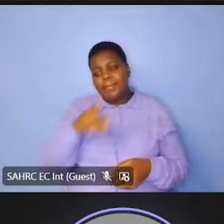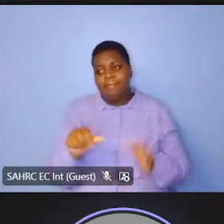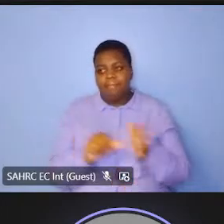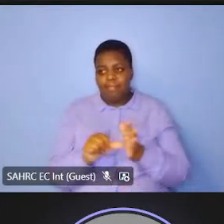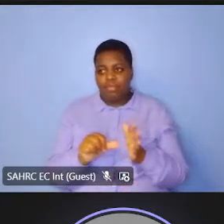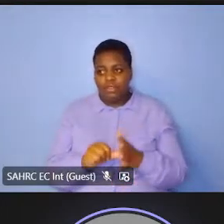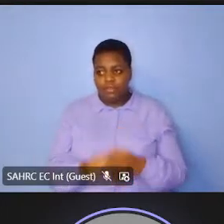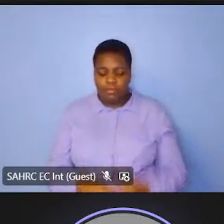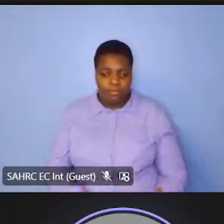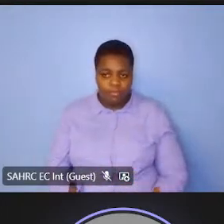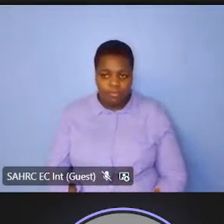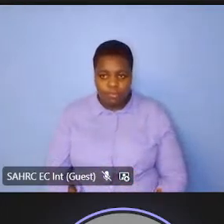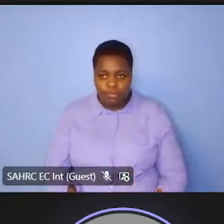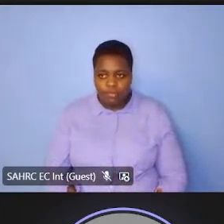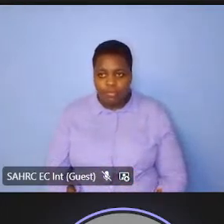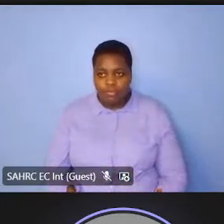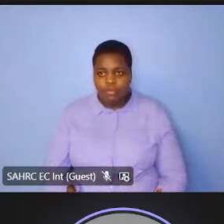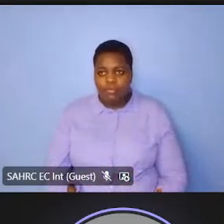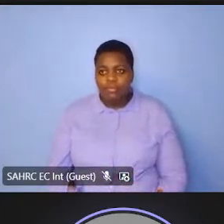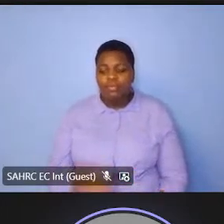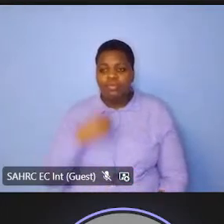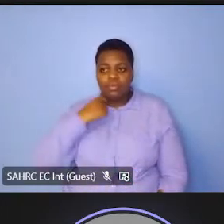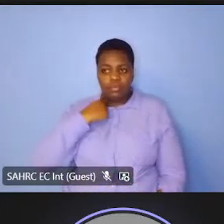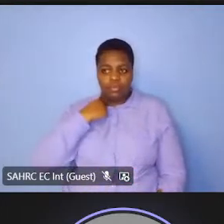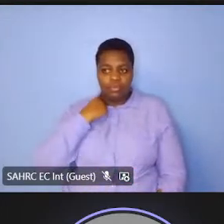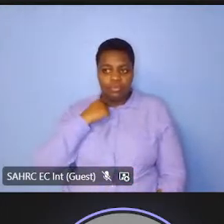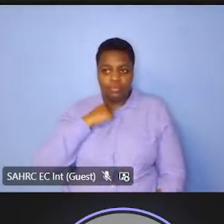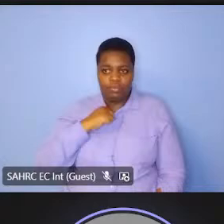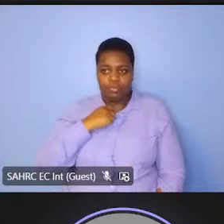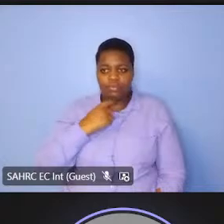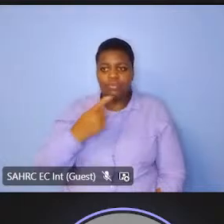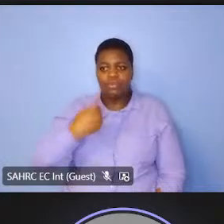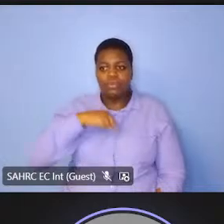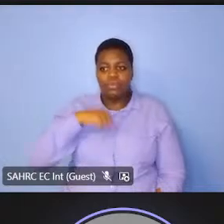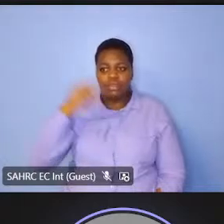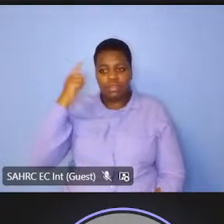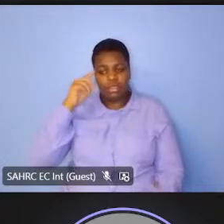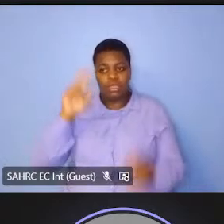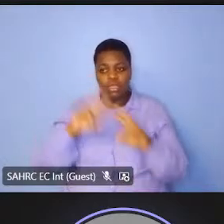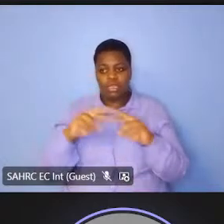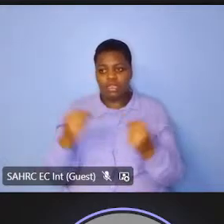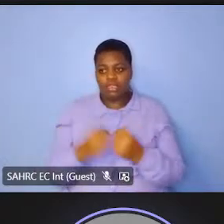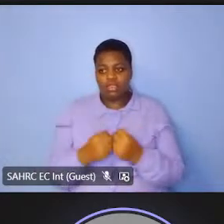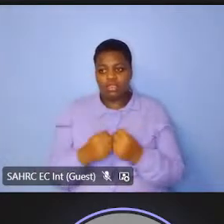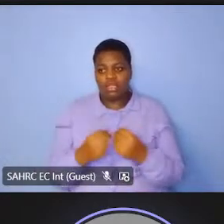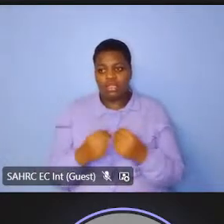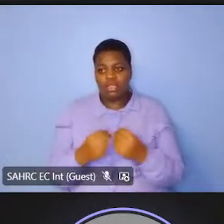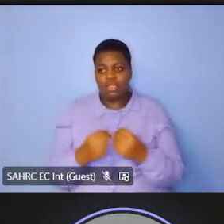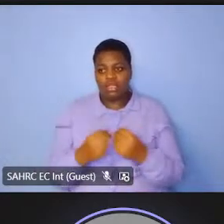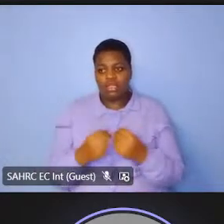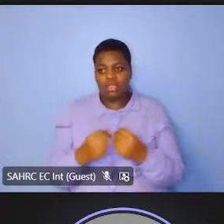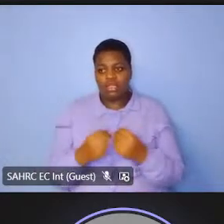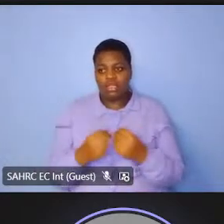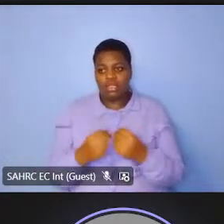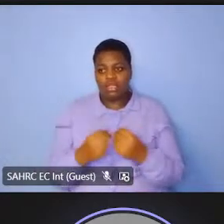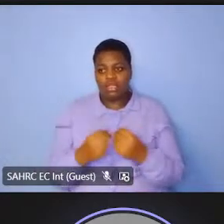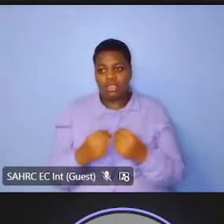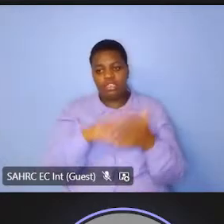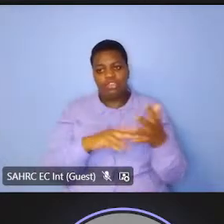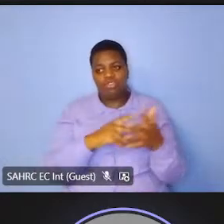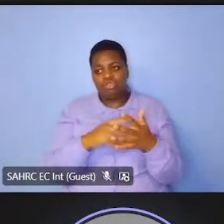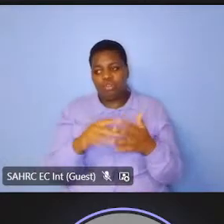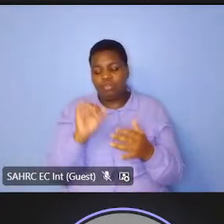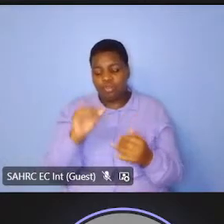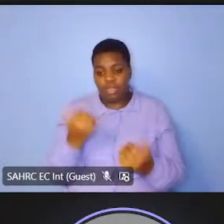important. And so we think that the national guidelines on school uniform, I'll be them in draft format, even as they